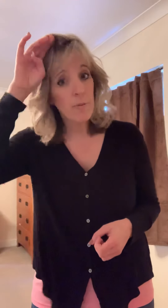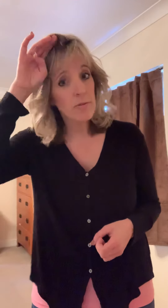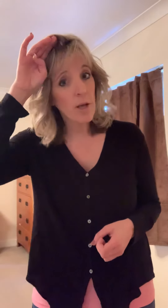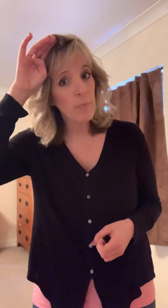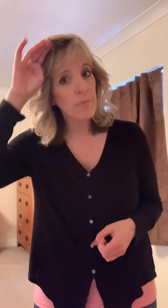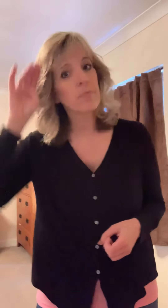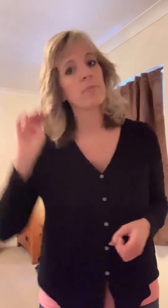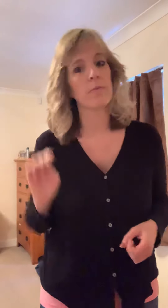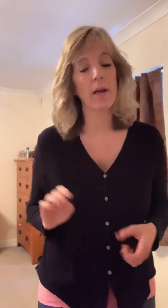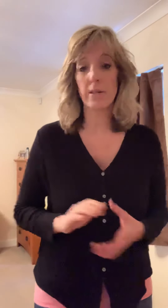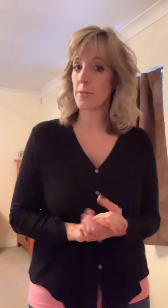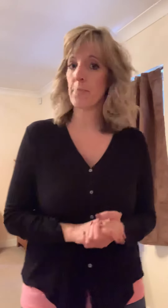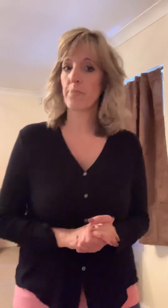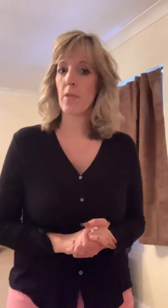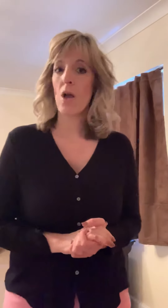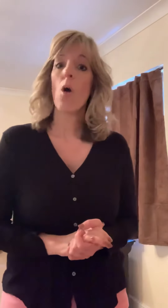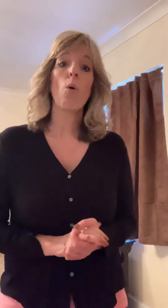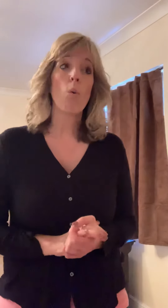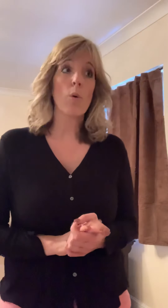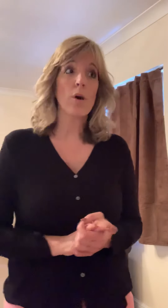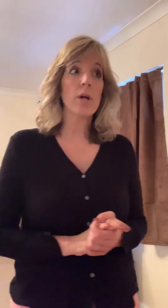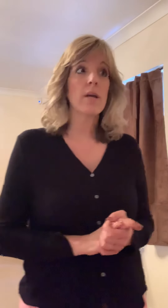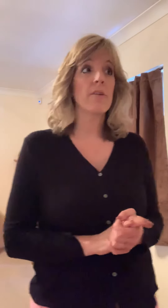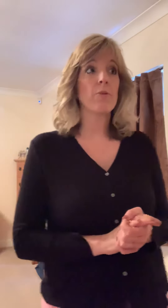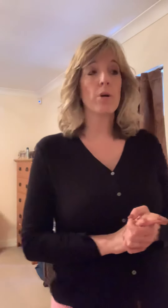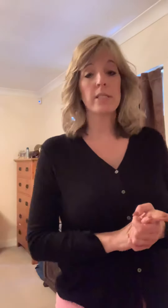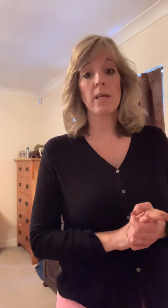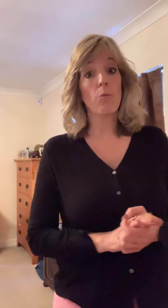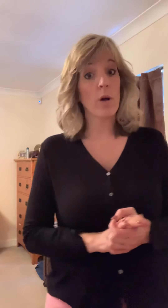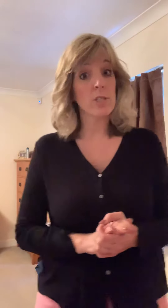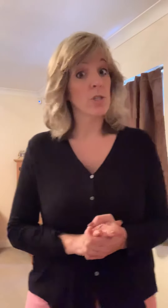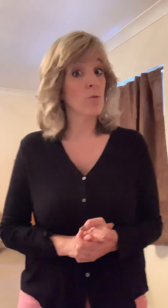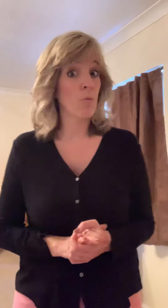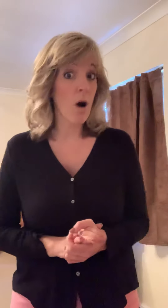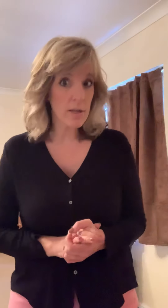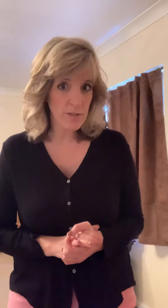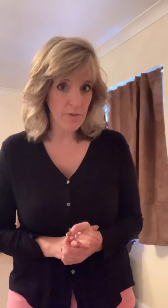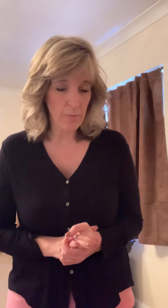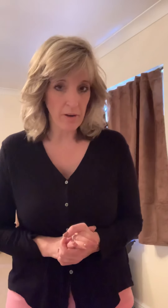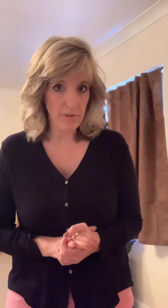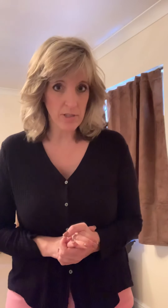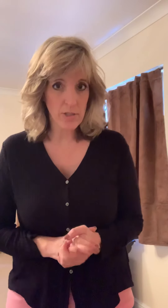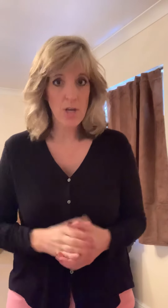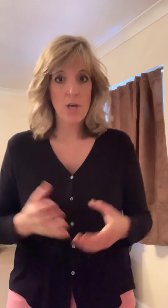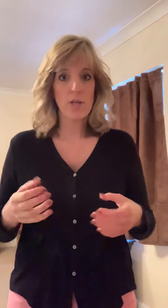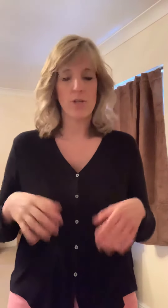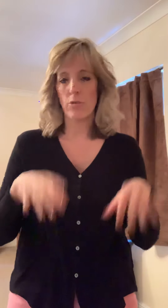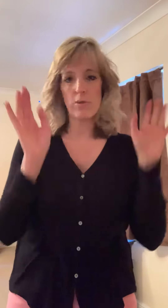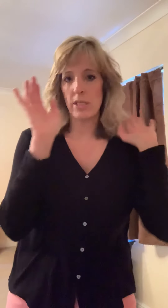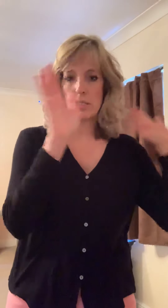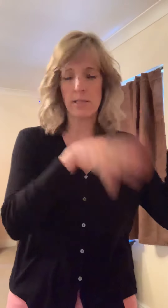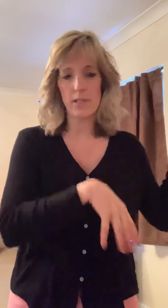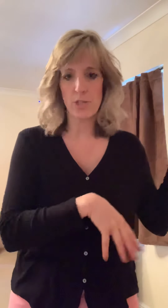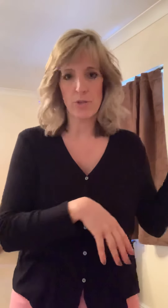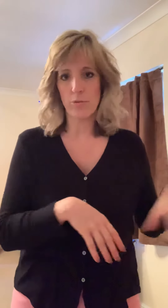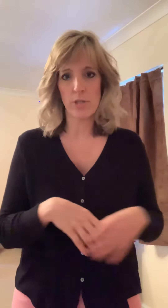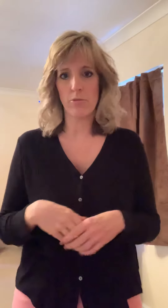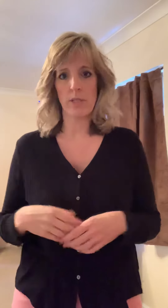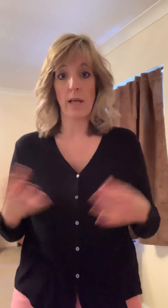up, right? Or if you wanted to say, what do you want for breakfast? You don't need to say do. You don't say that.